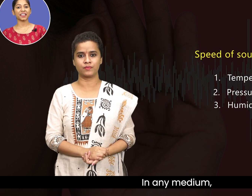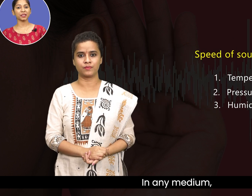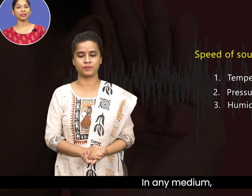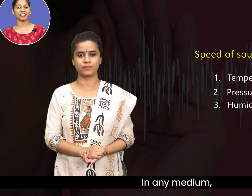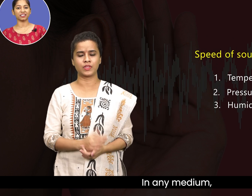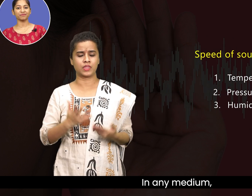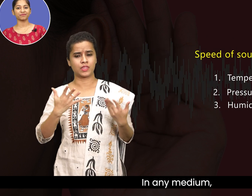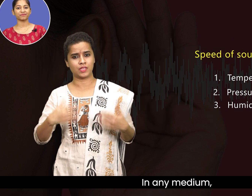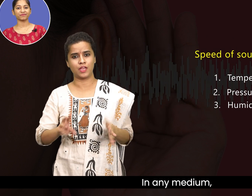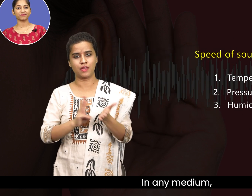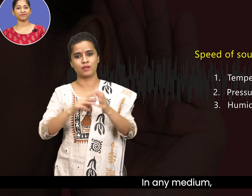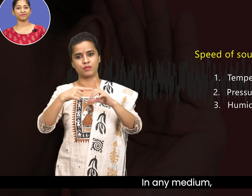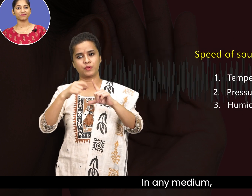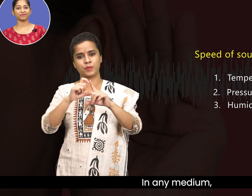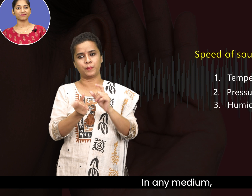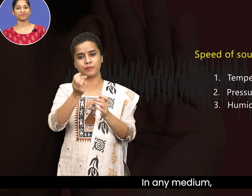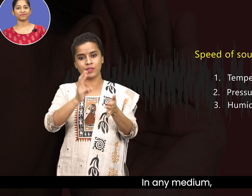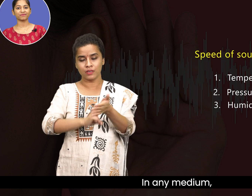In any medium,